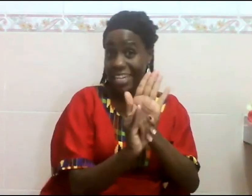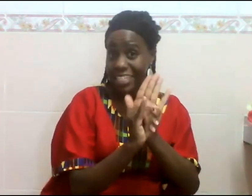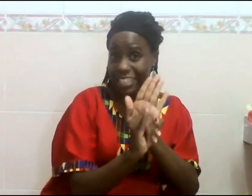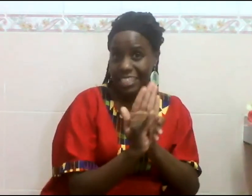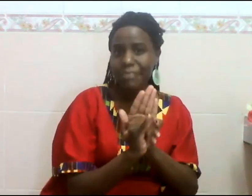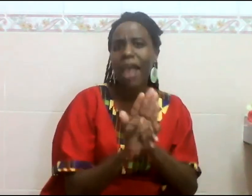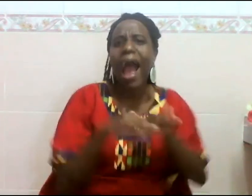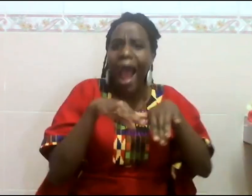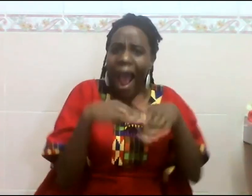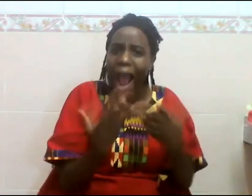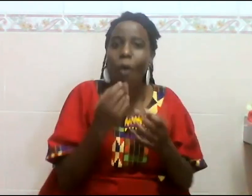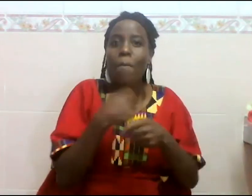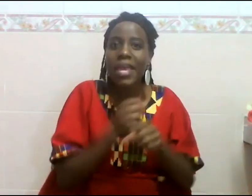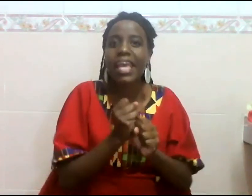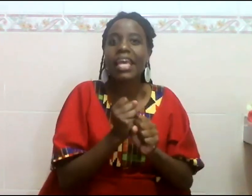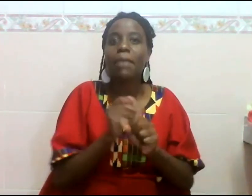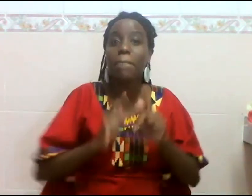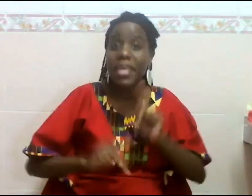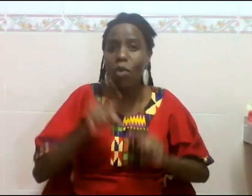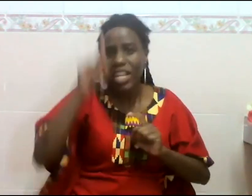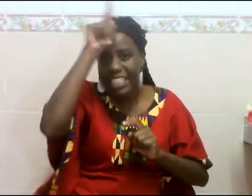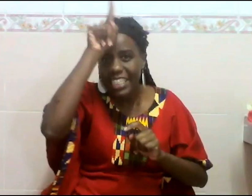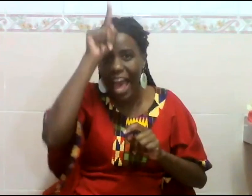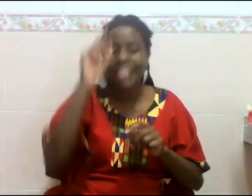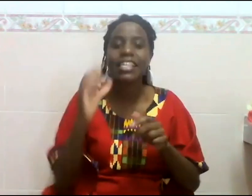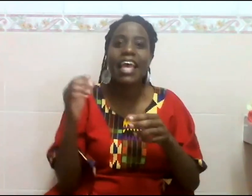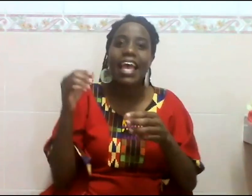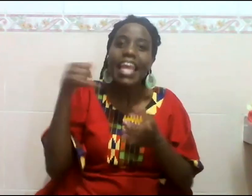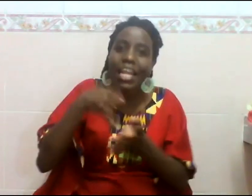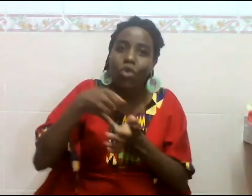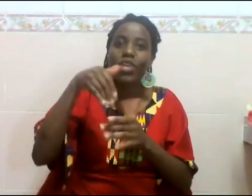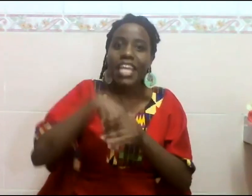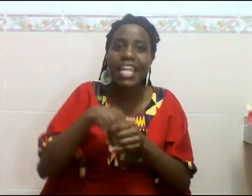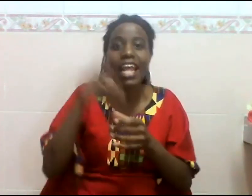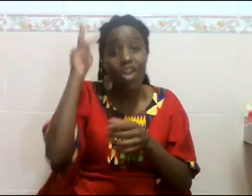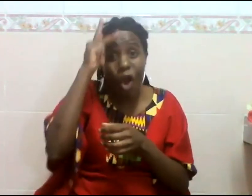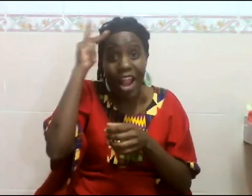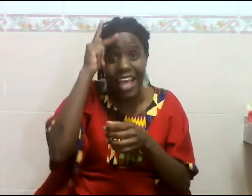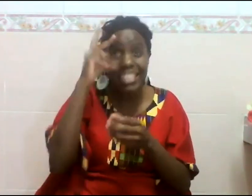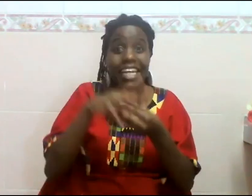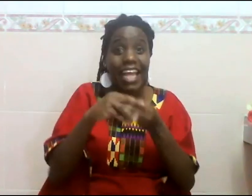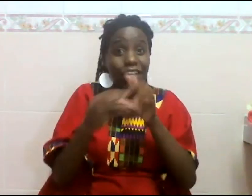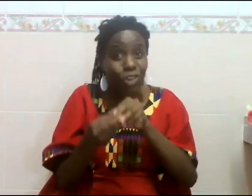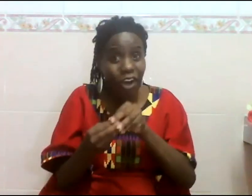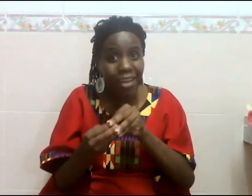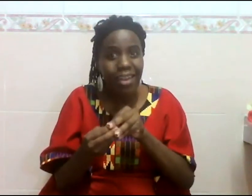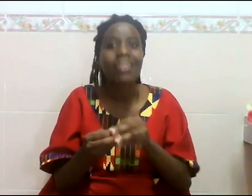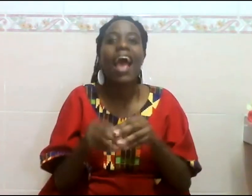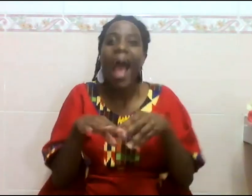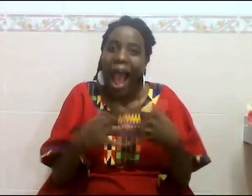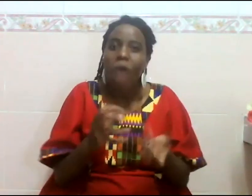in co-creation of knowledge might shift, the output that comes out within